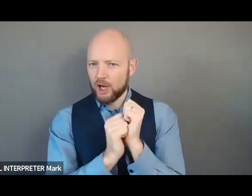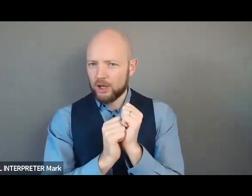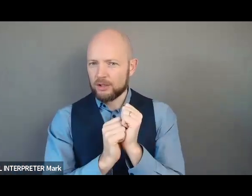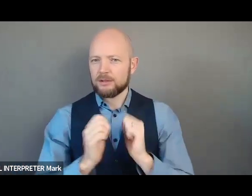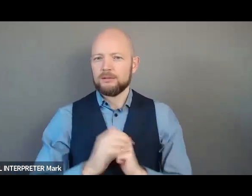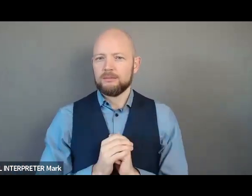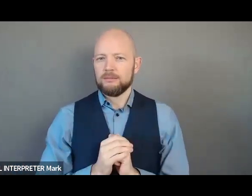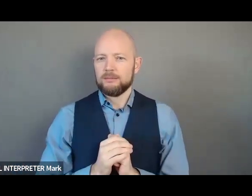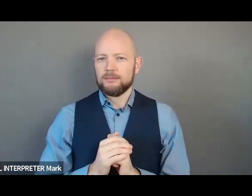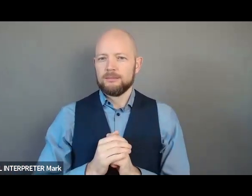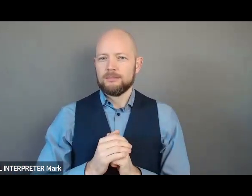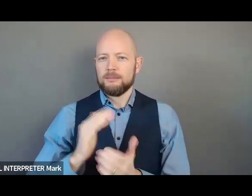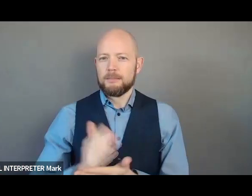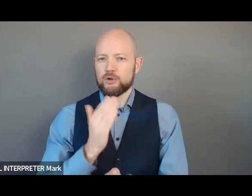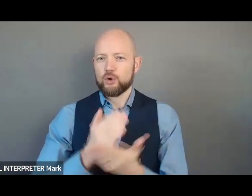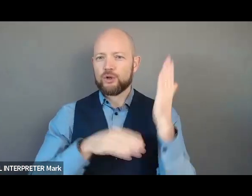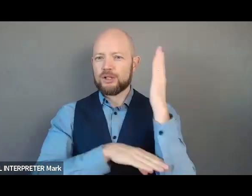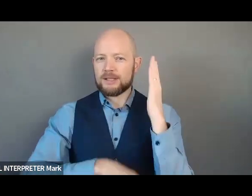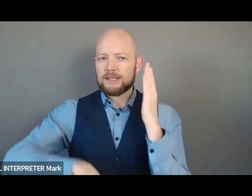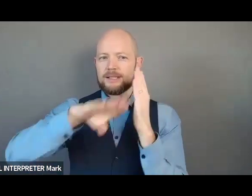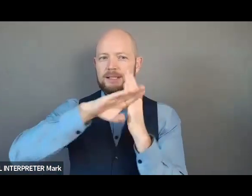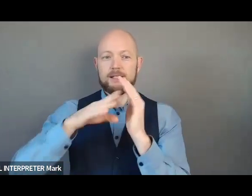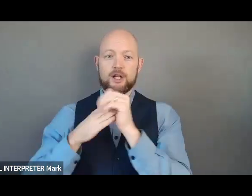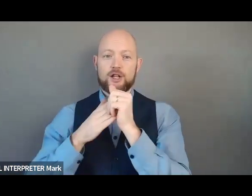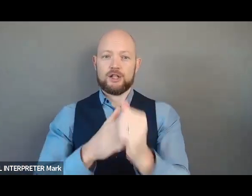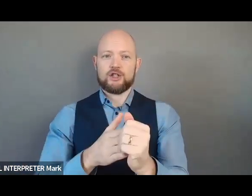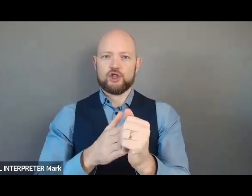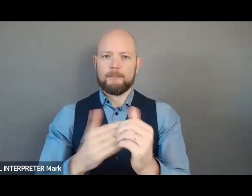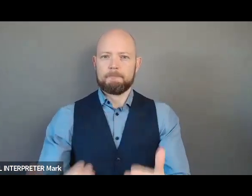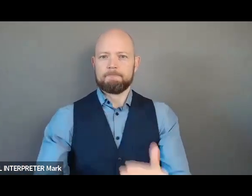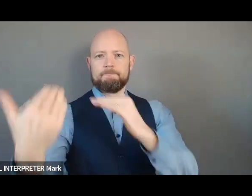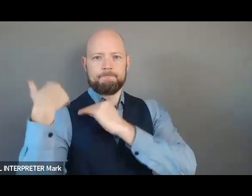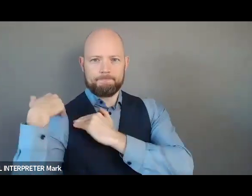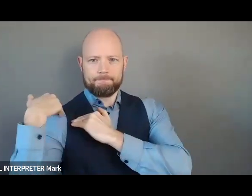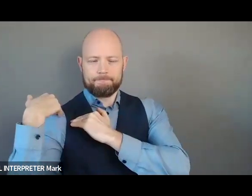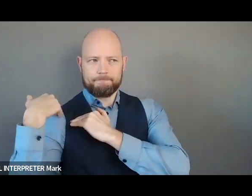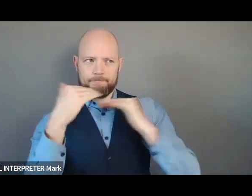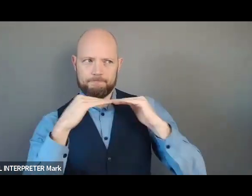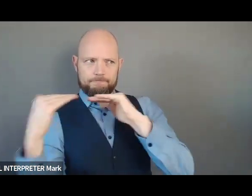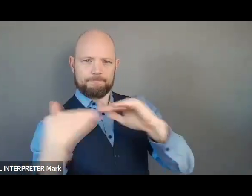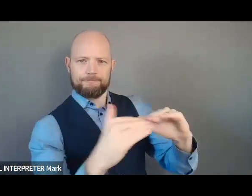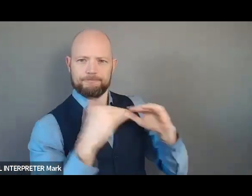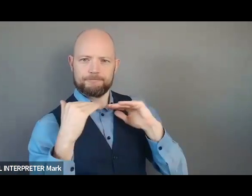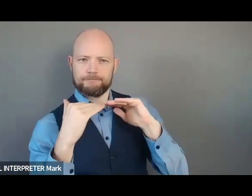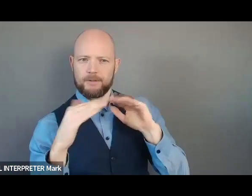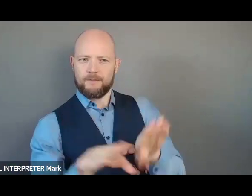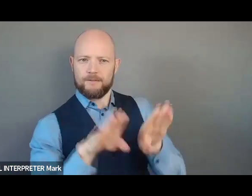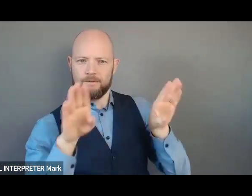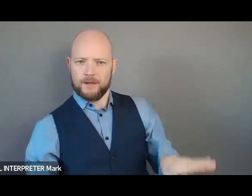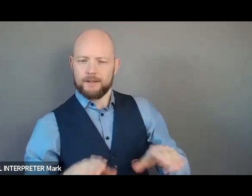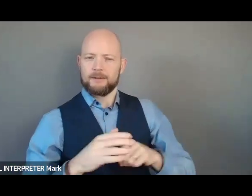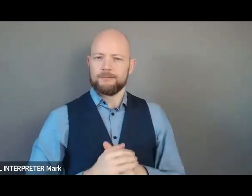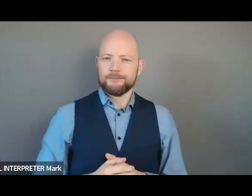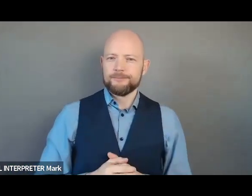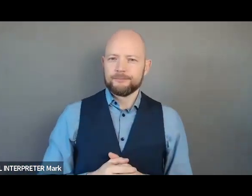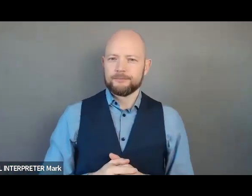take accountability for these equity structures within the universities. Some very key points was